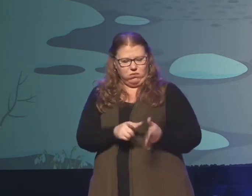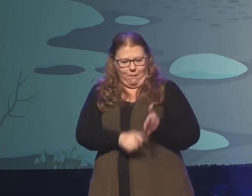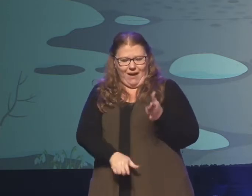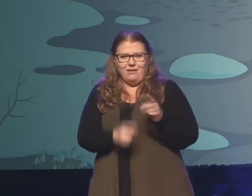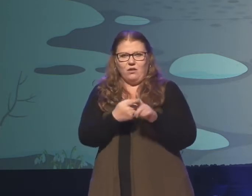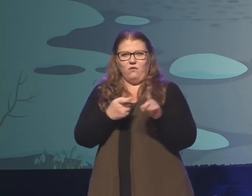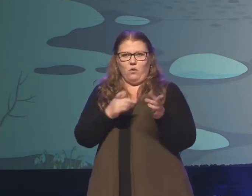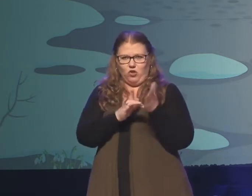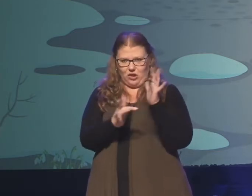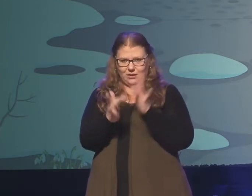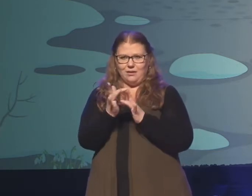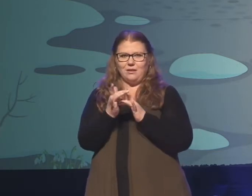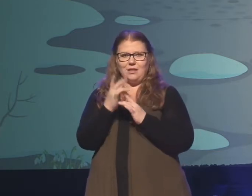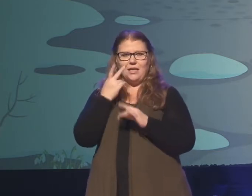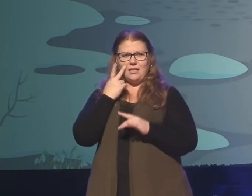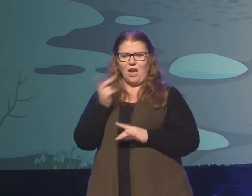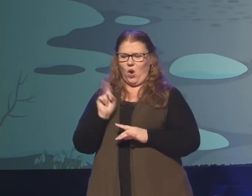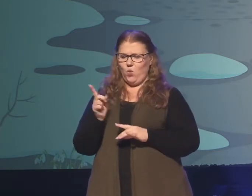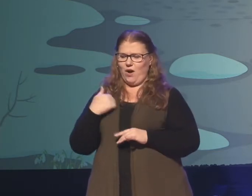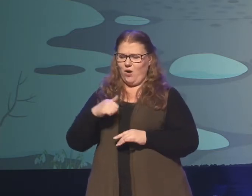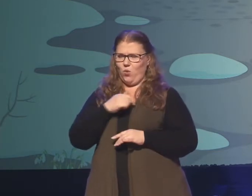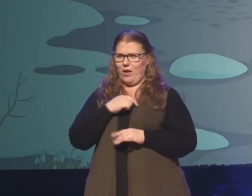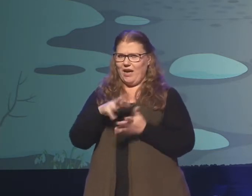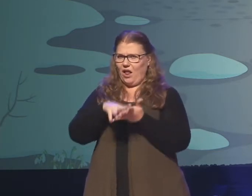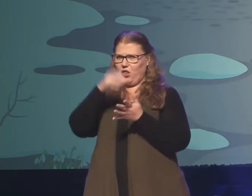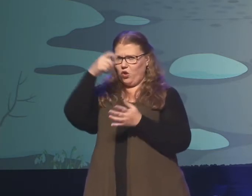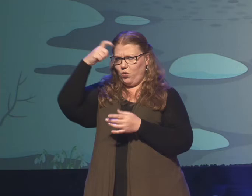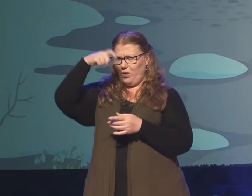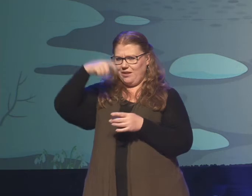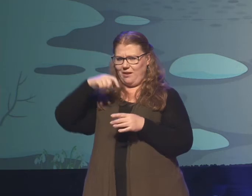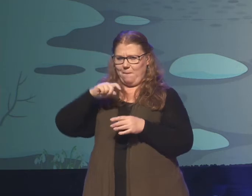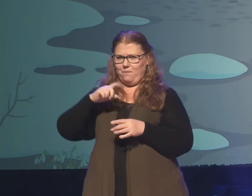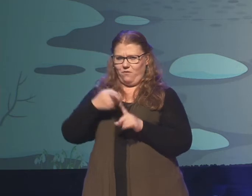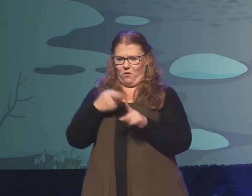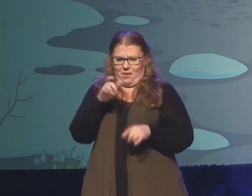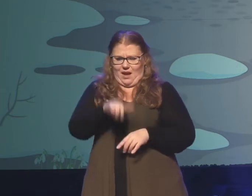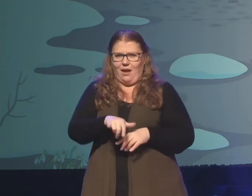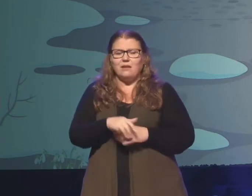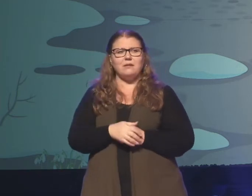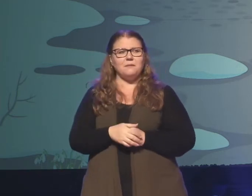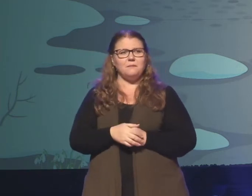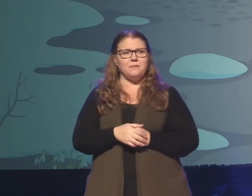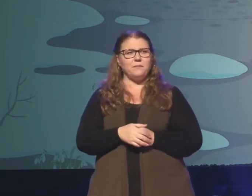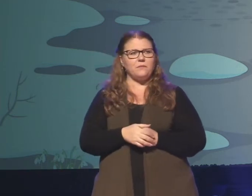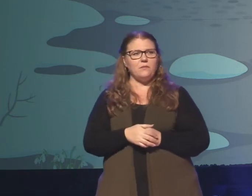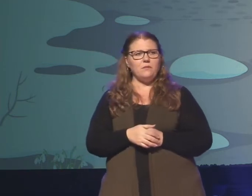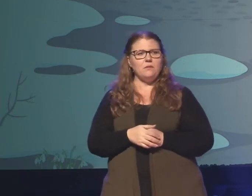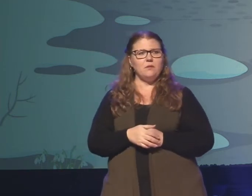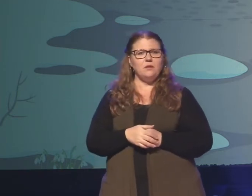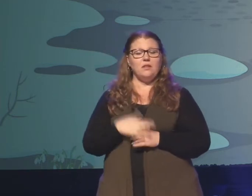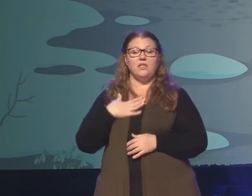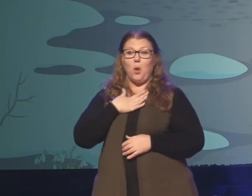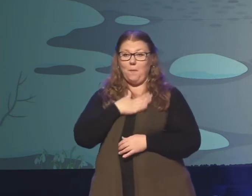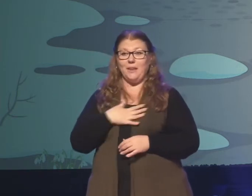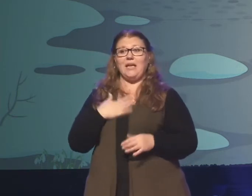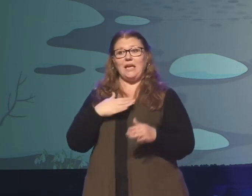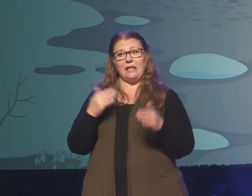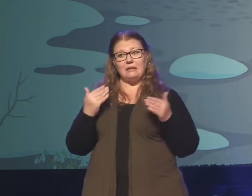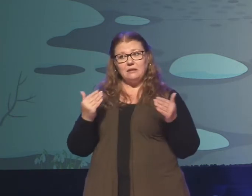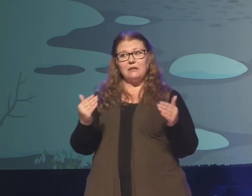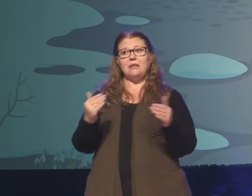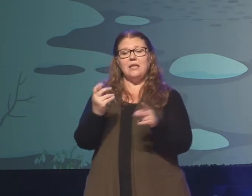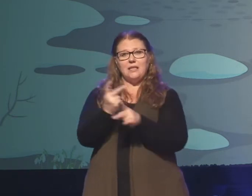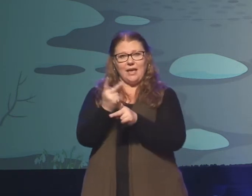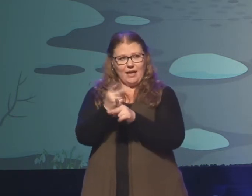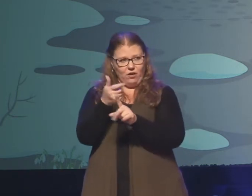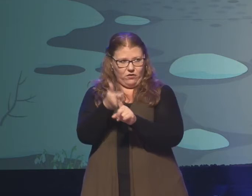from Jesus and see where we can get wisdom in our lives from that, okay? So just please, by all means, make sure that you're taking